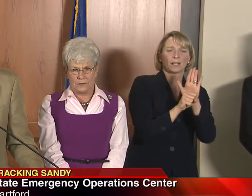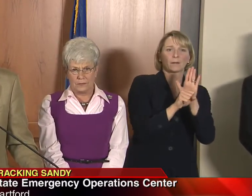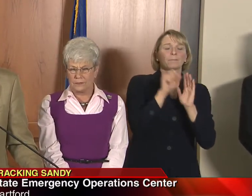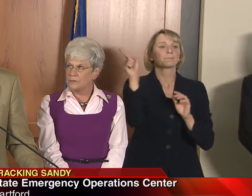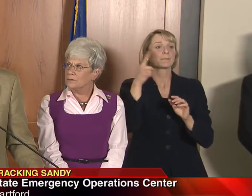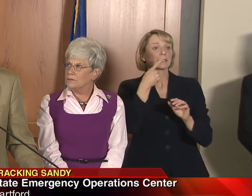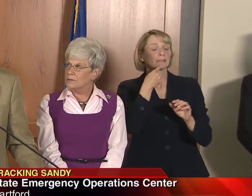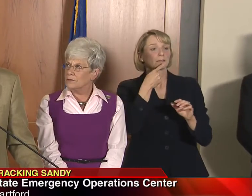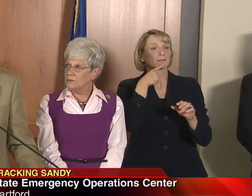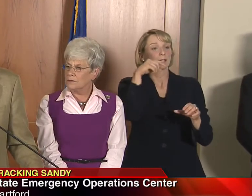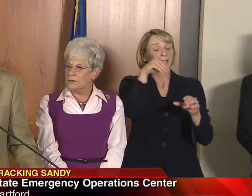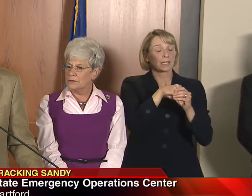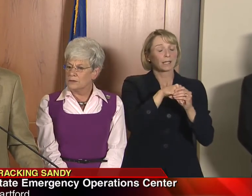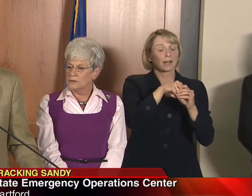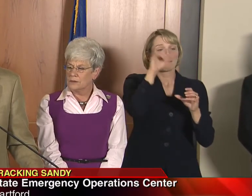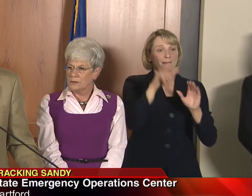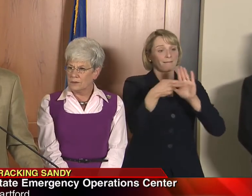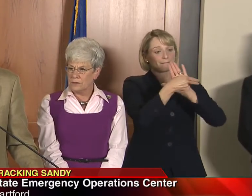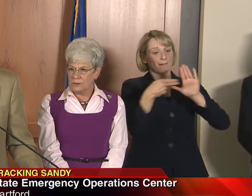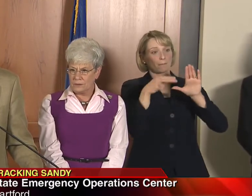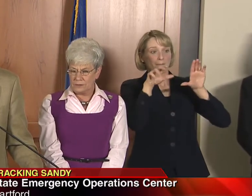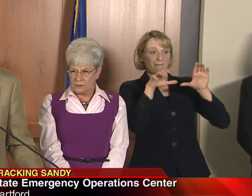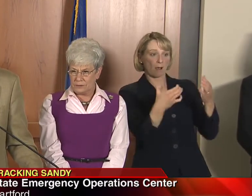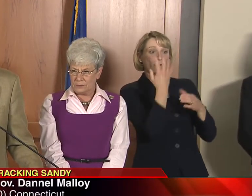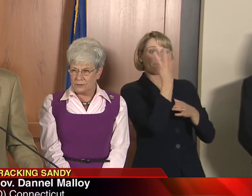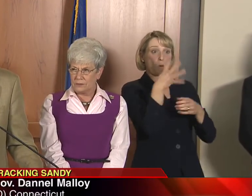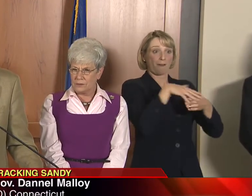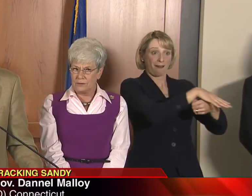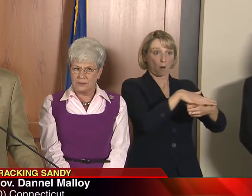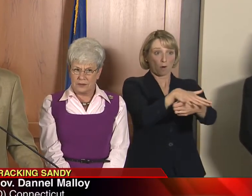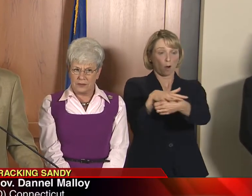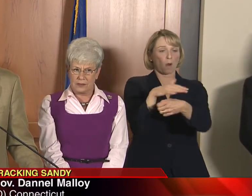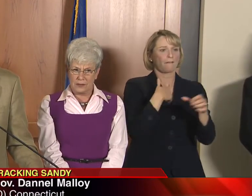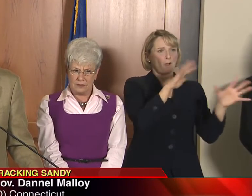the Category 4 areas, there are